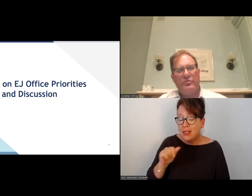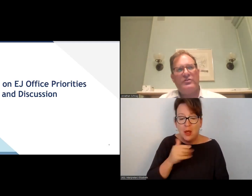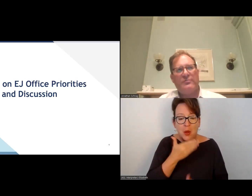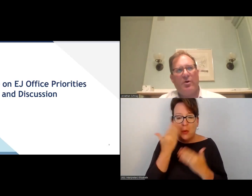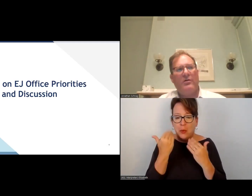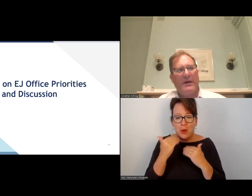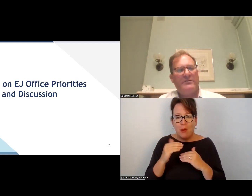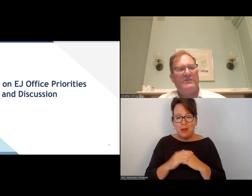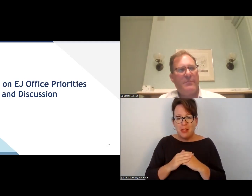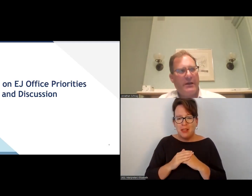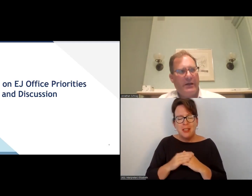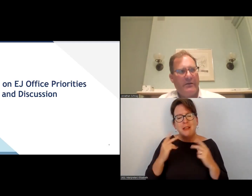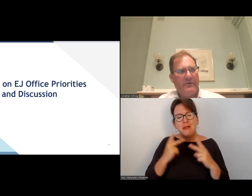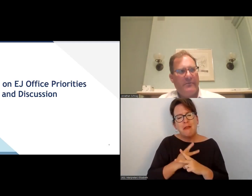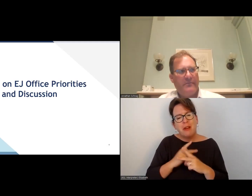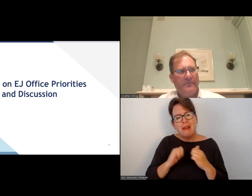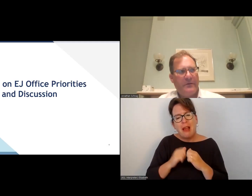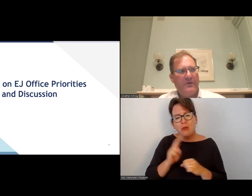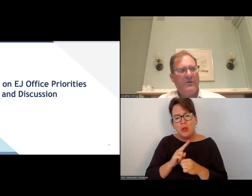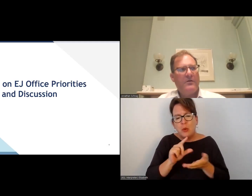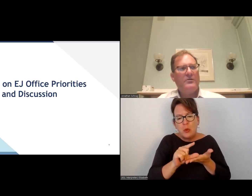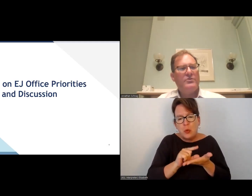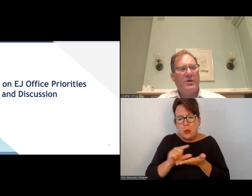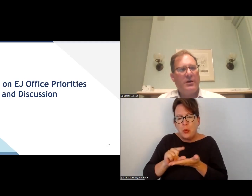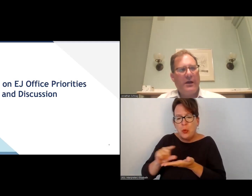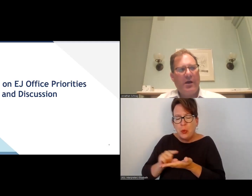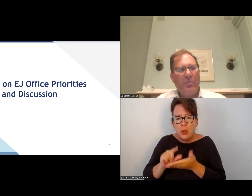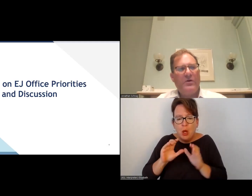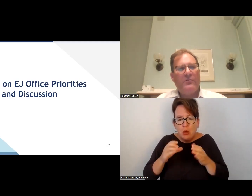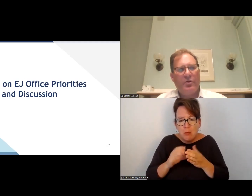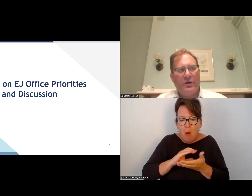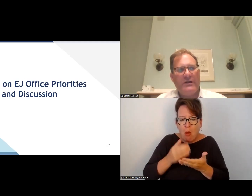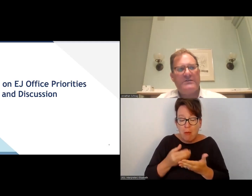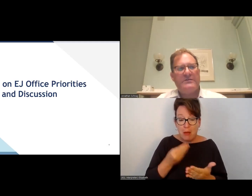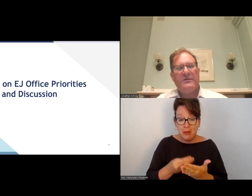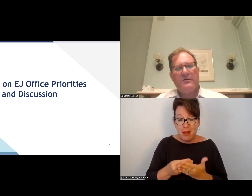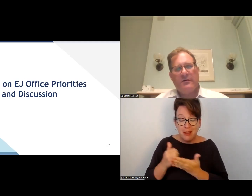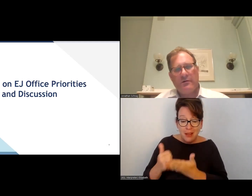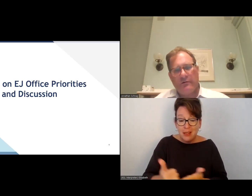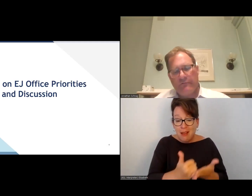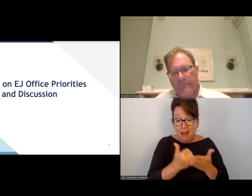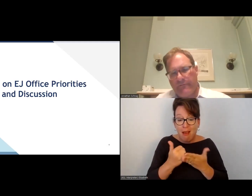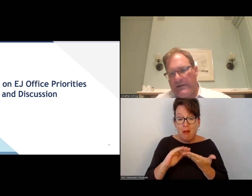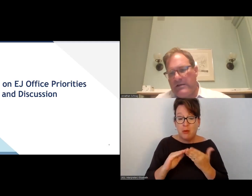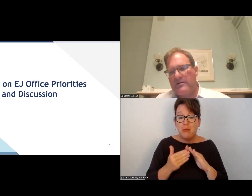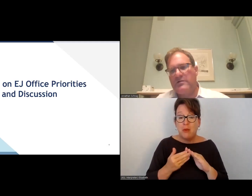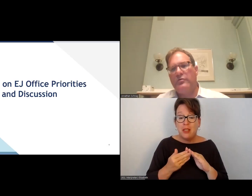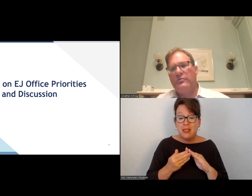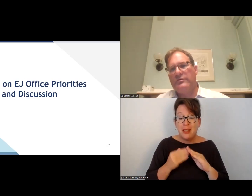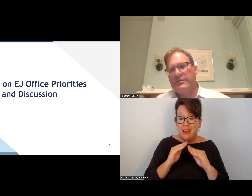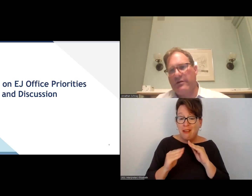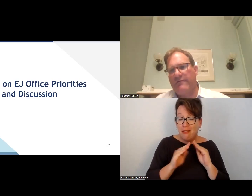to use small amounts of money to help communities fix